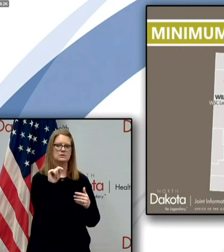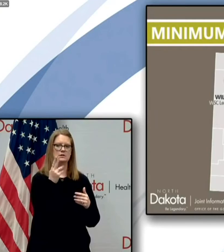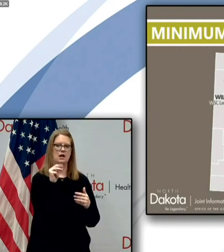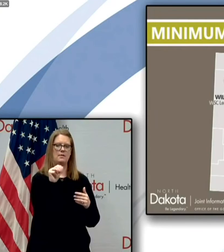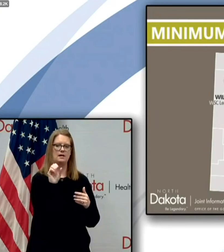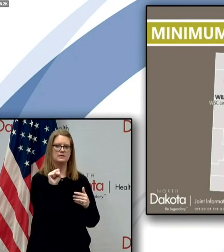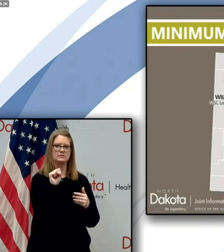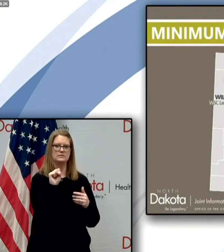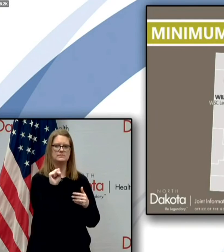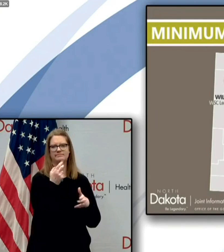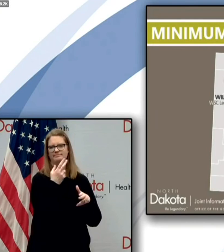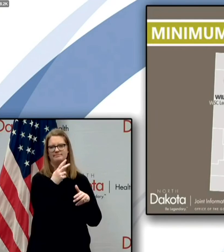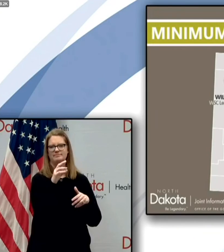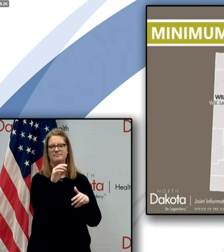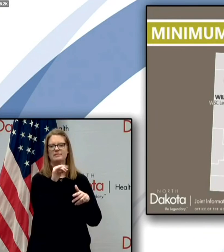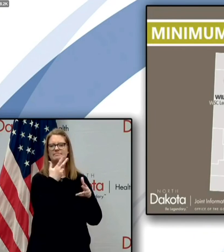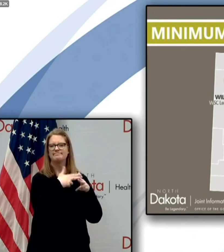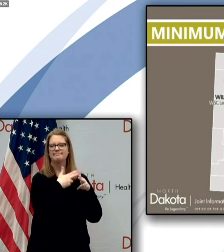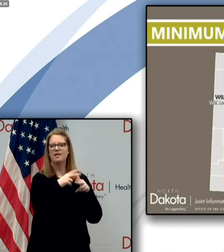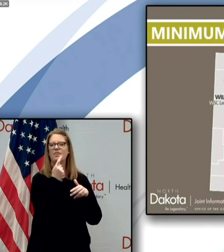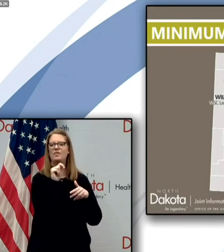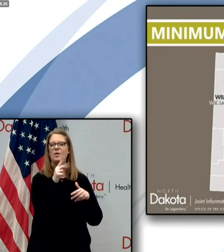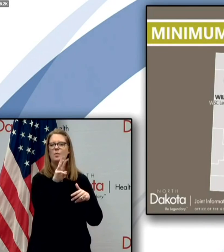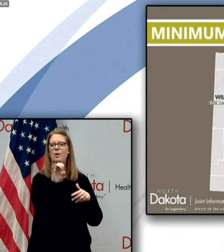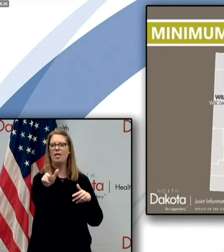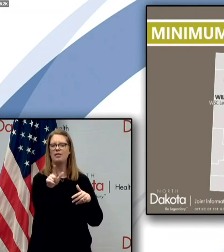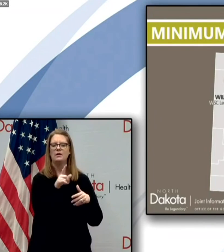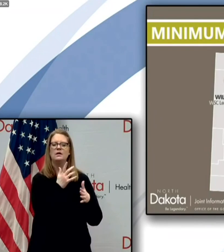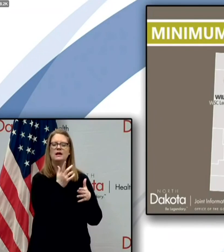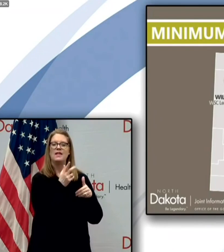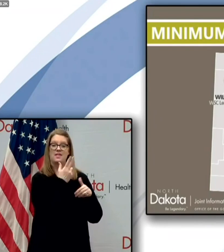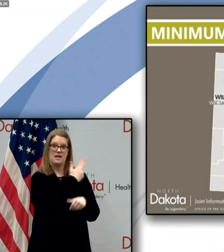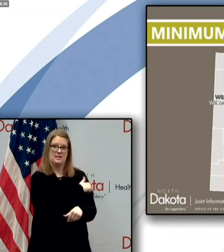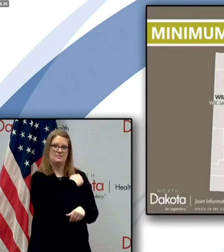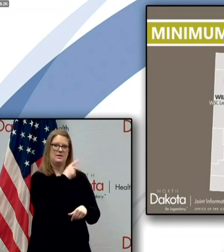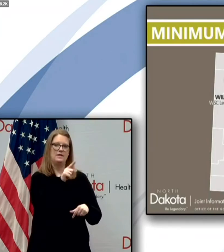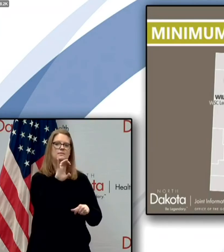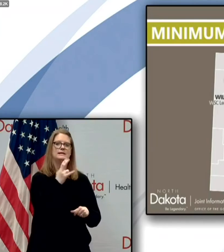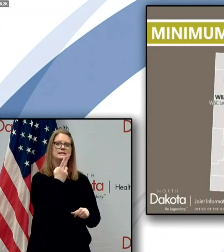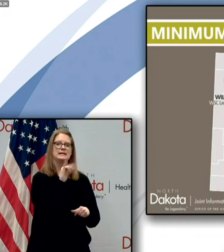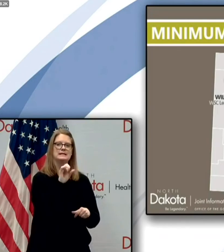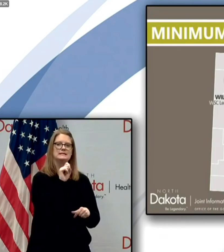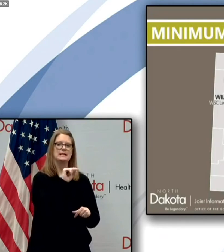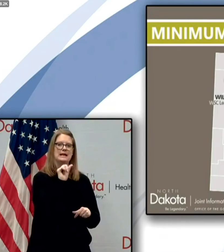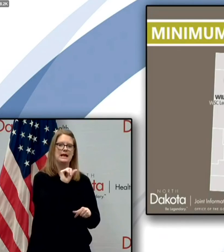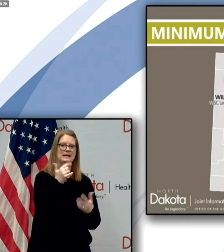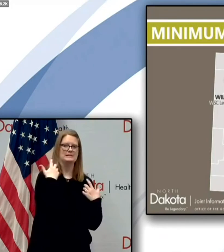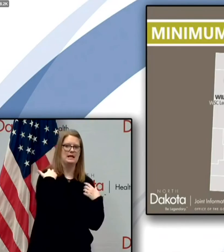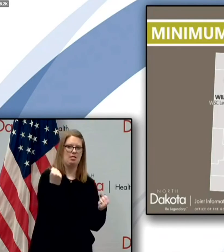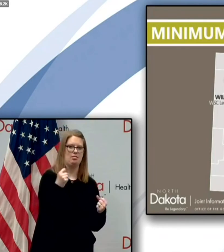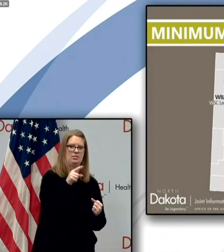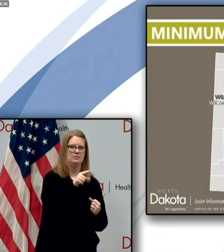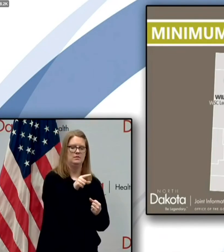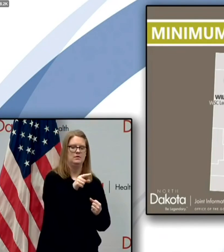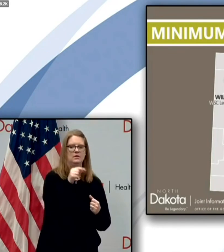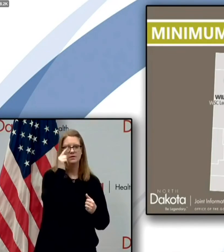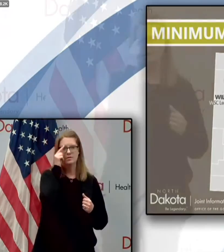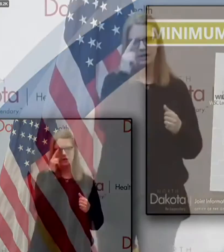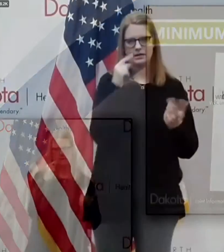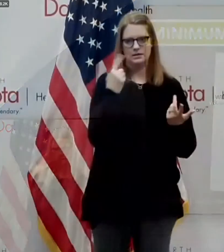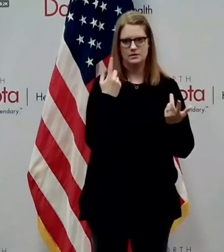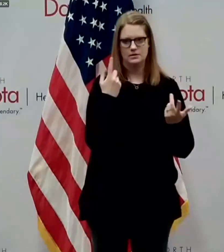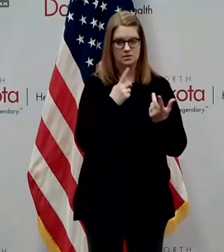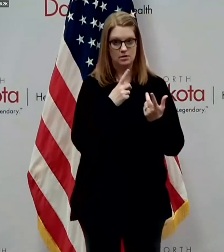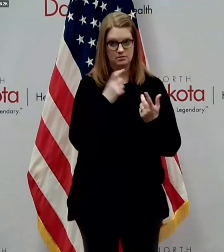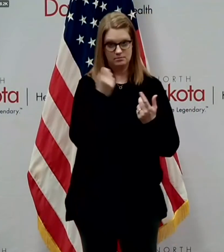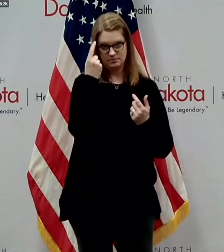Complex, also known as the Well, and the lead hospital would be CHI St. Alexis Health. So that's the